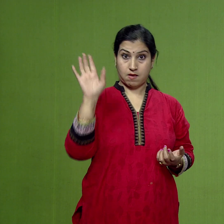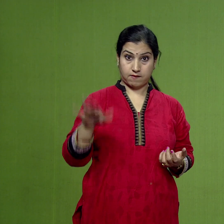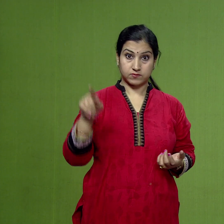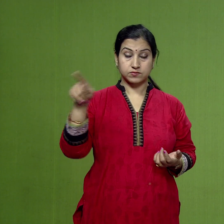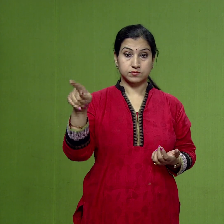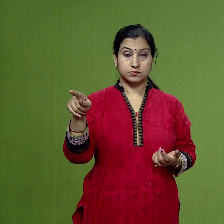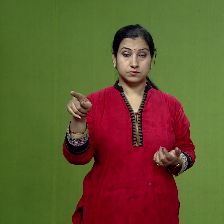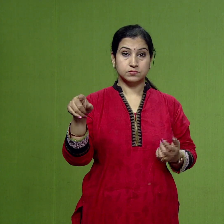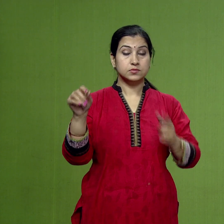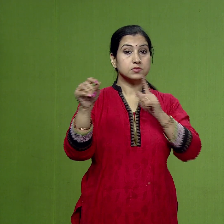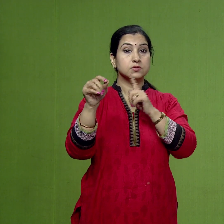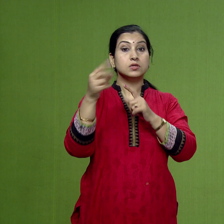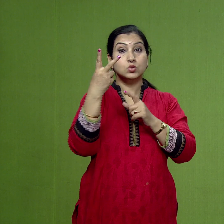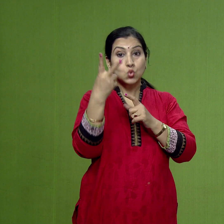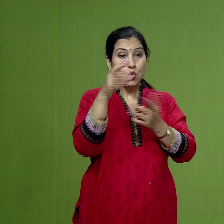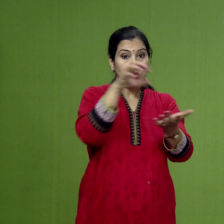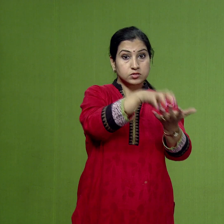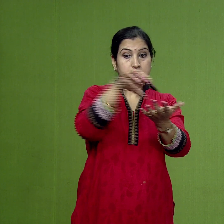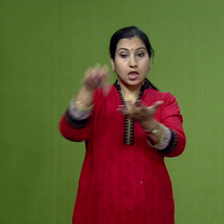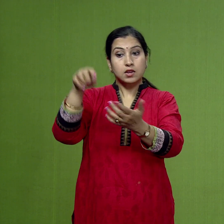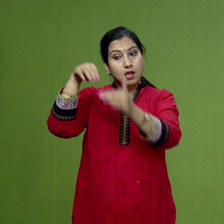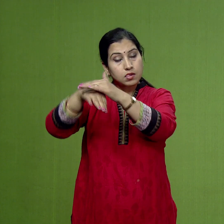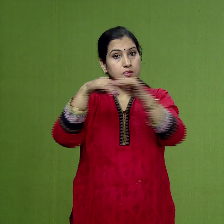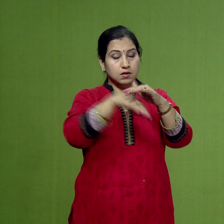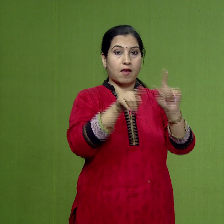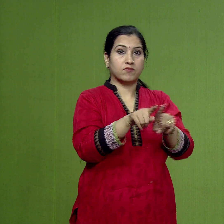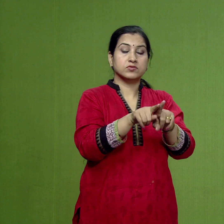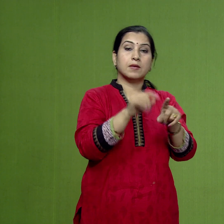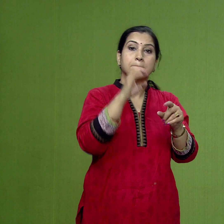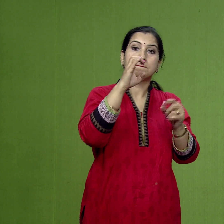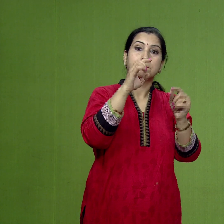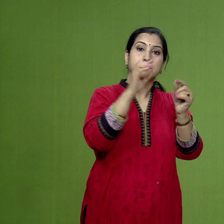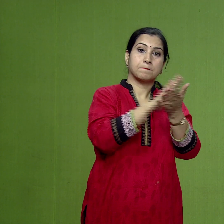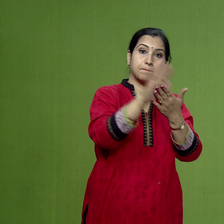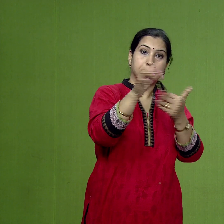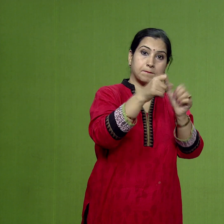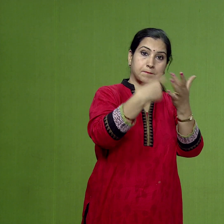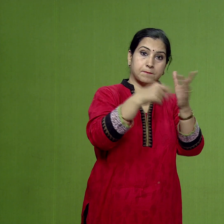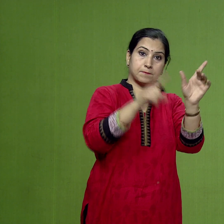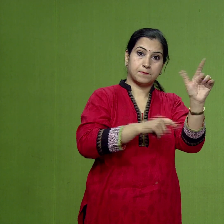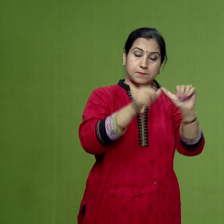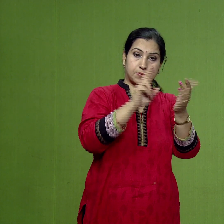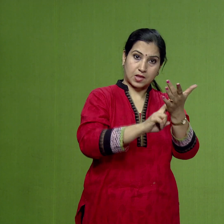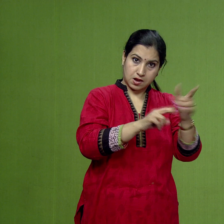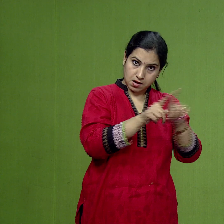the capital of two states, that is Haryana and Punjab, and is also a union territory.